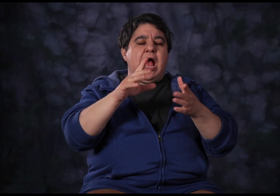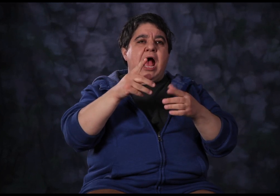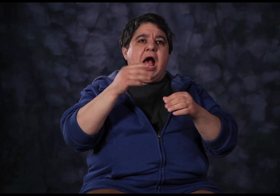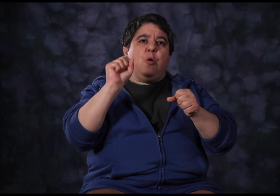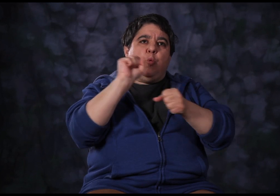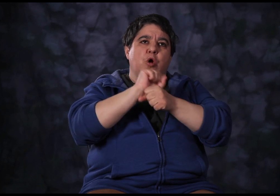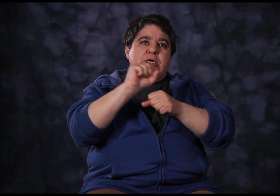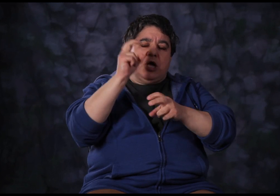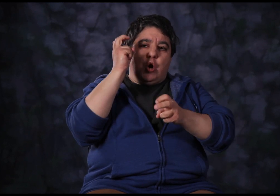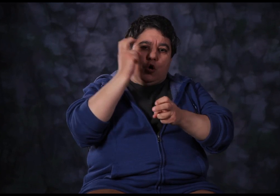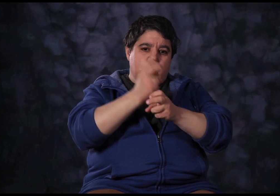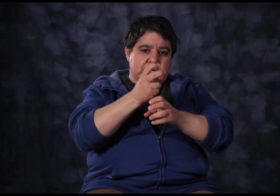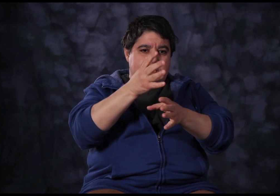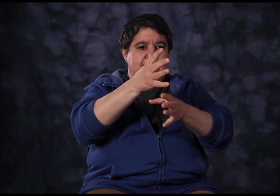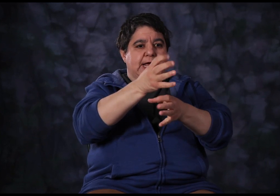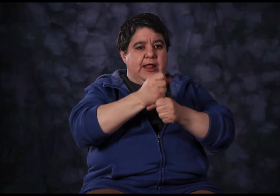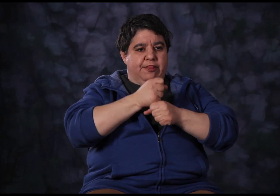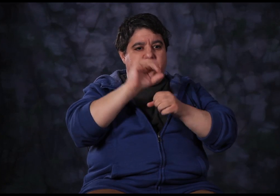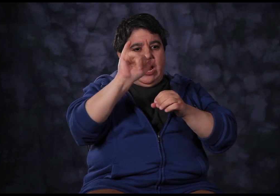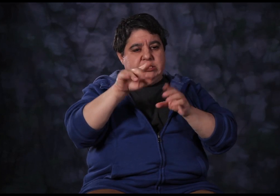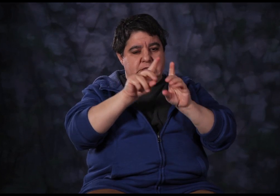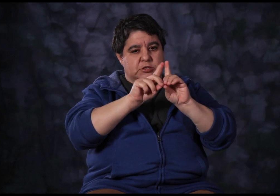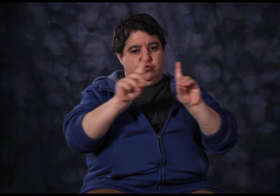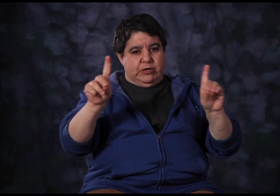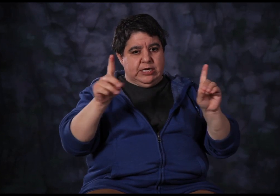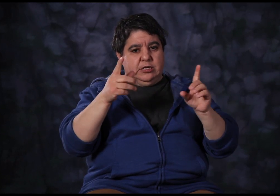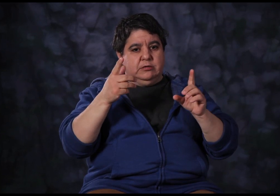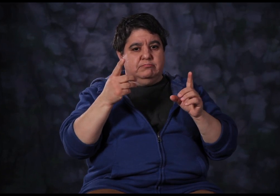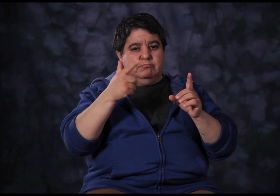I had to work incredibly hard to get that degree because of my mental health.